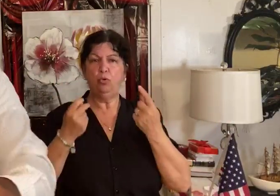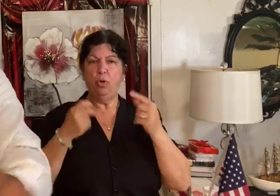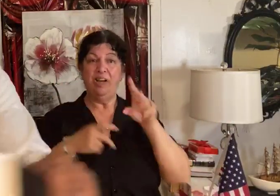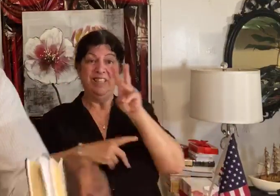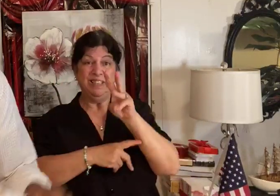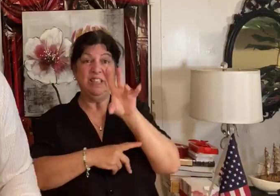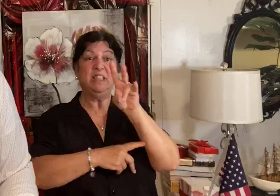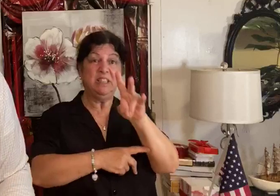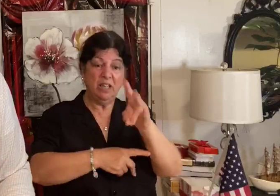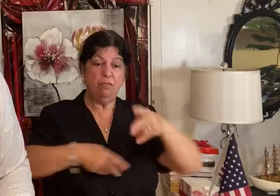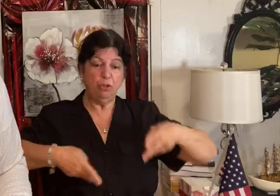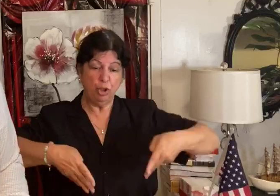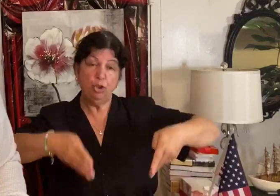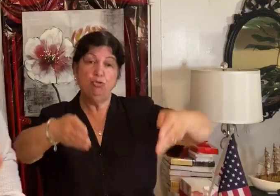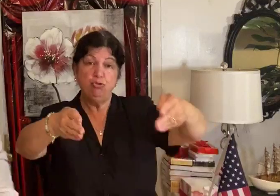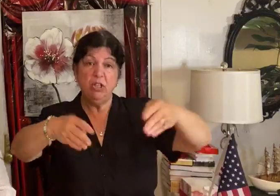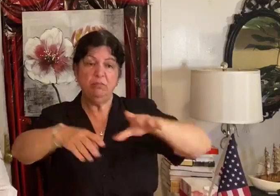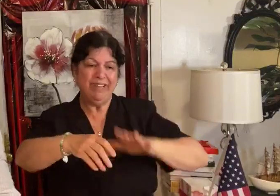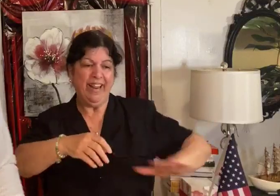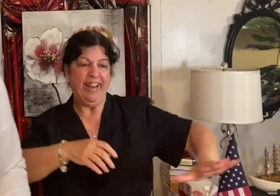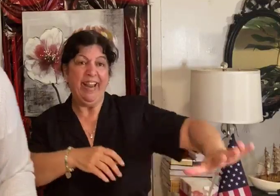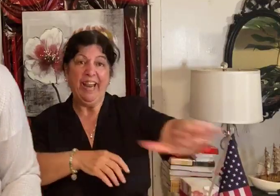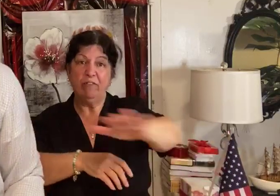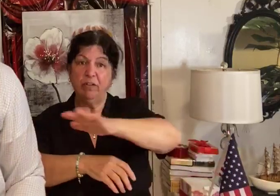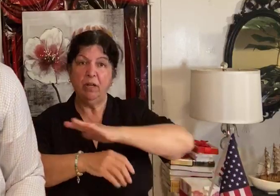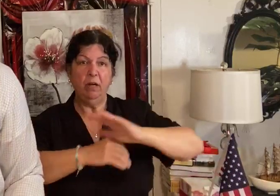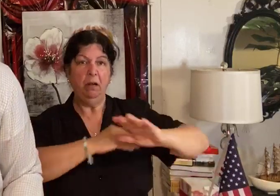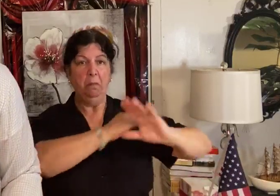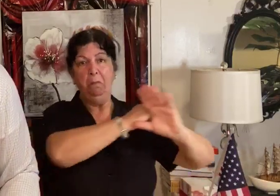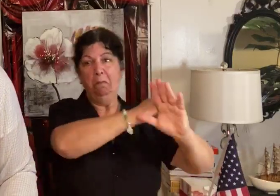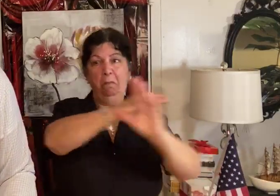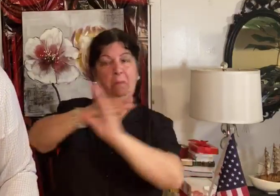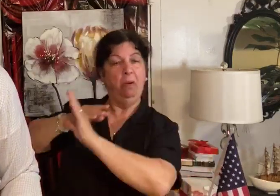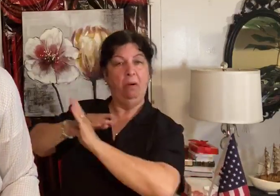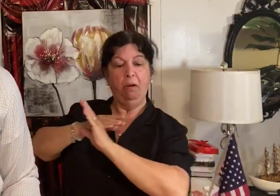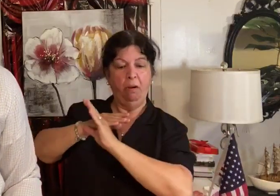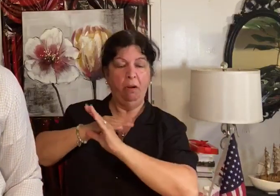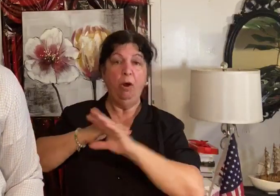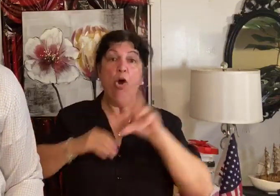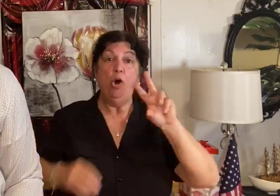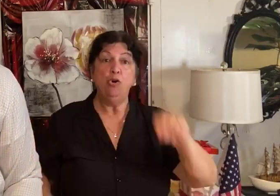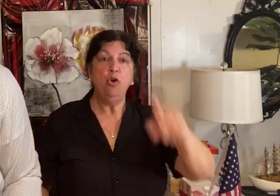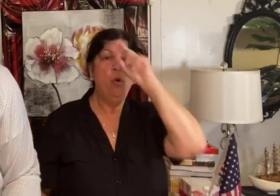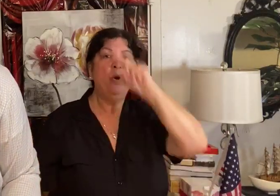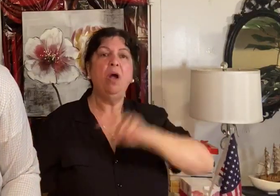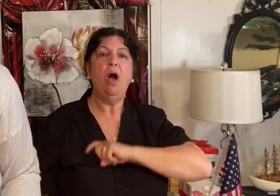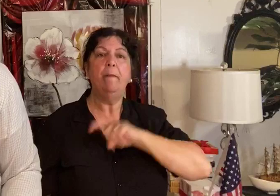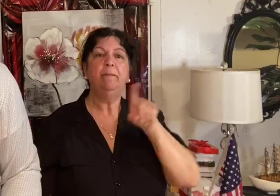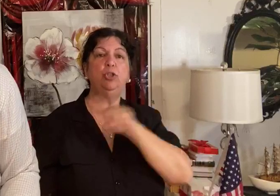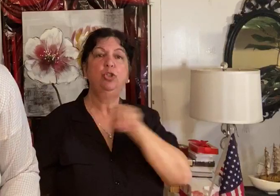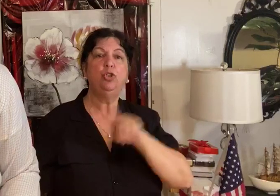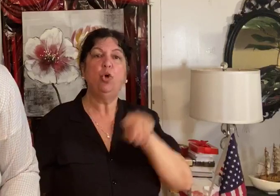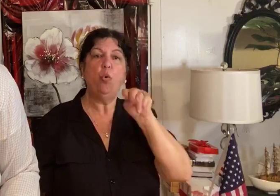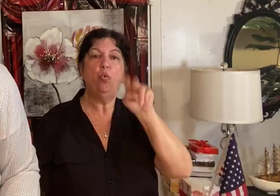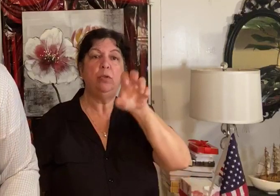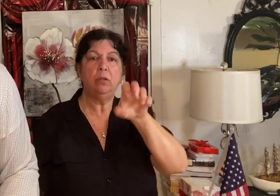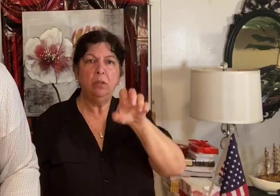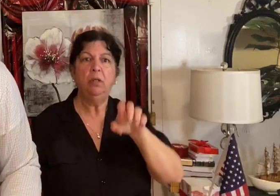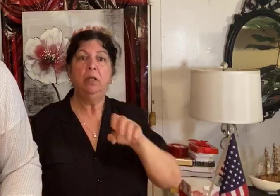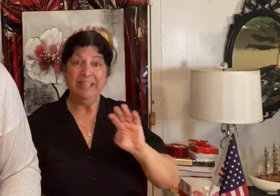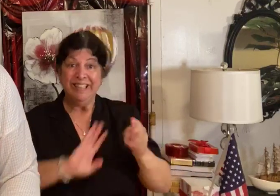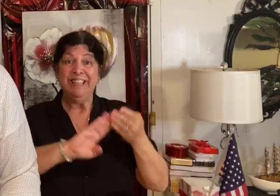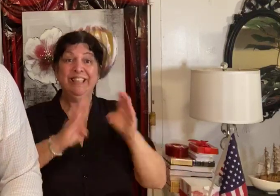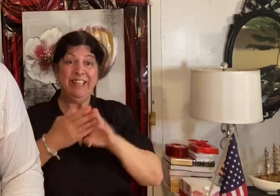6 or 7 block perimeter. It's unbelievable. It's a no-cop zone, they call it, in the city of